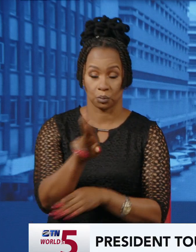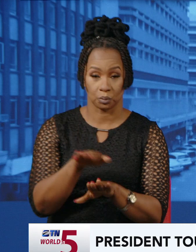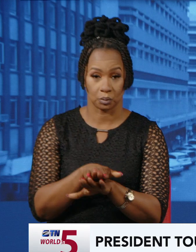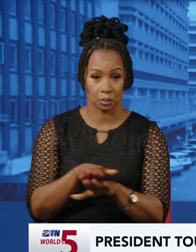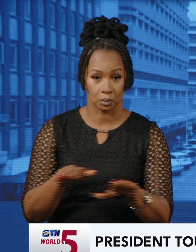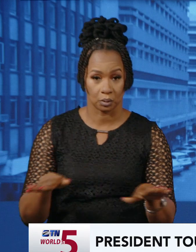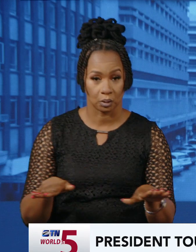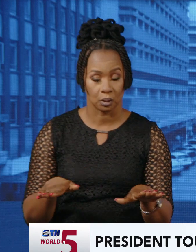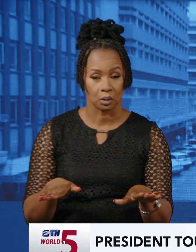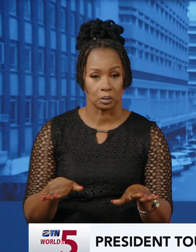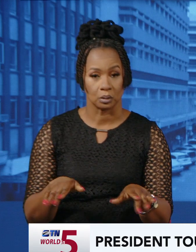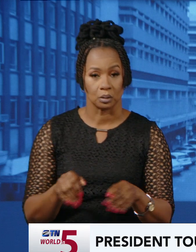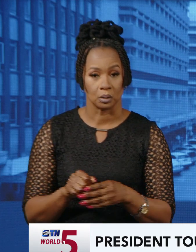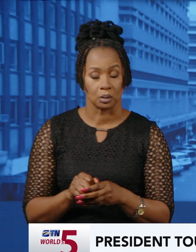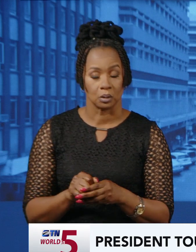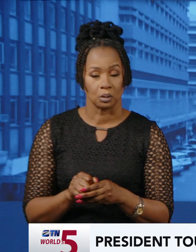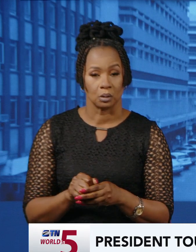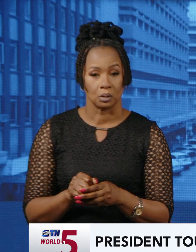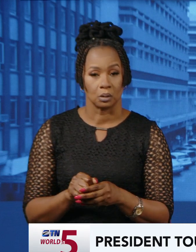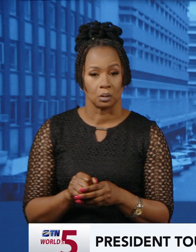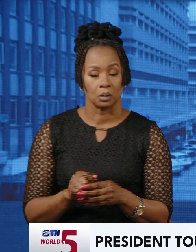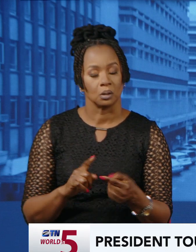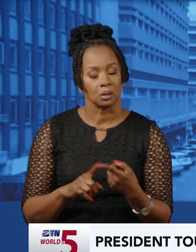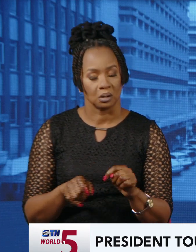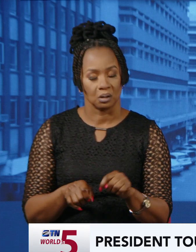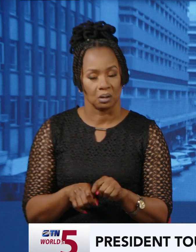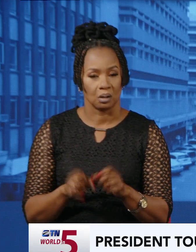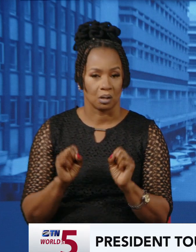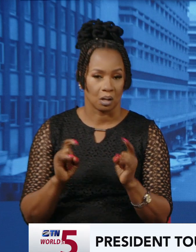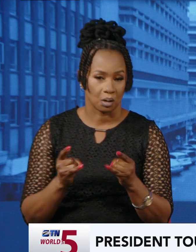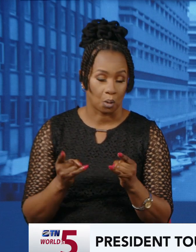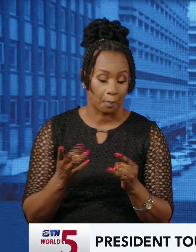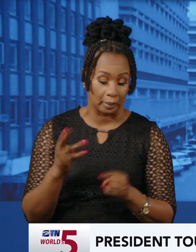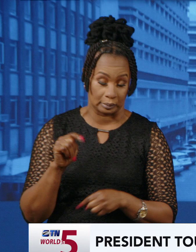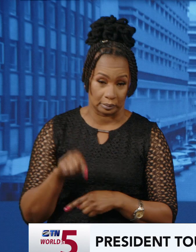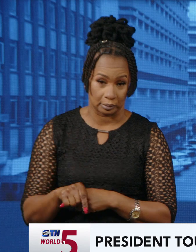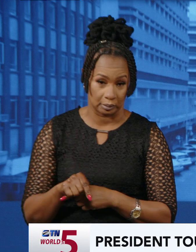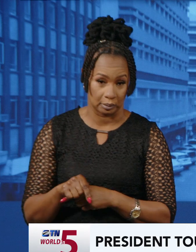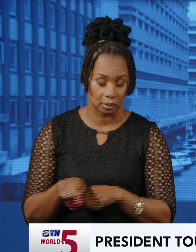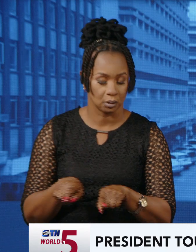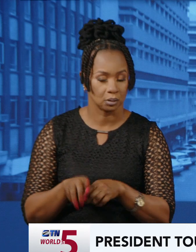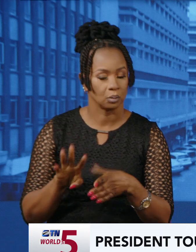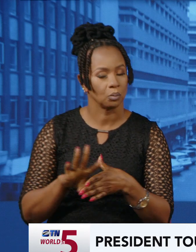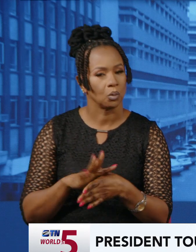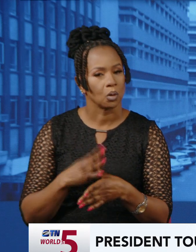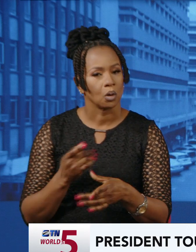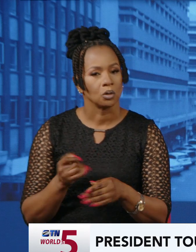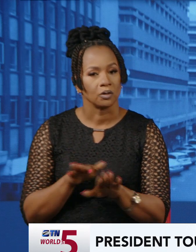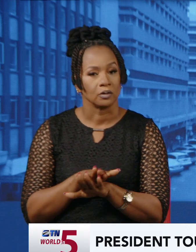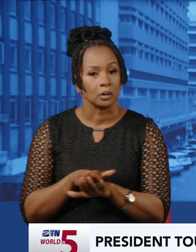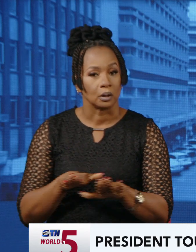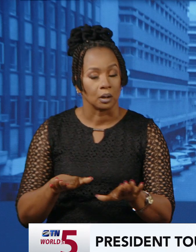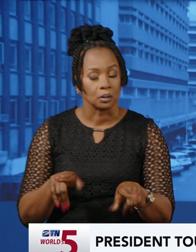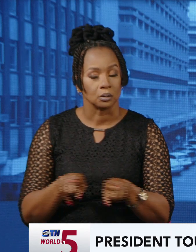the maximum of their own strength. But here, because of the constraint of land, you